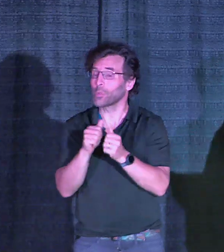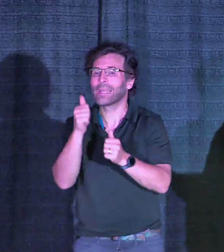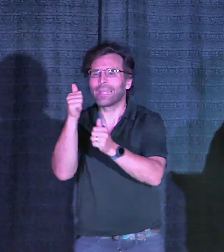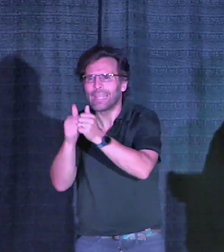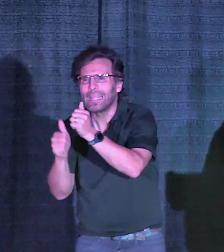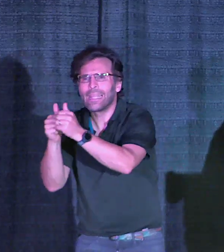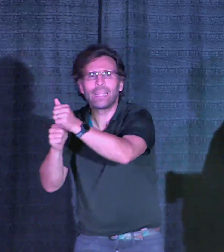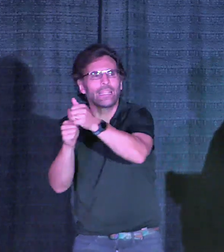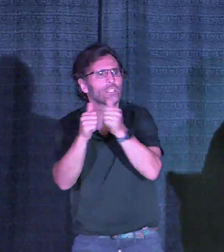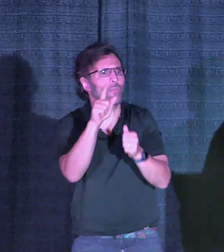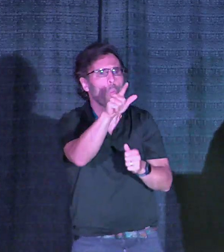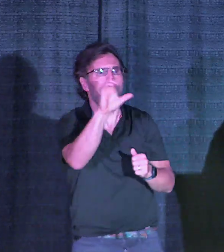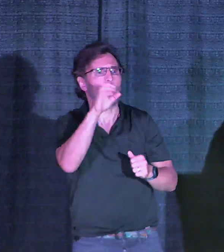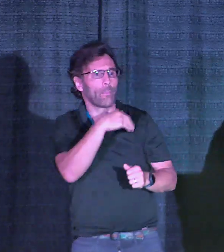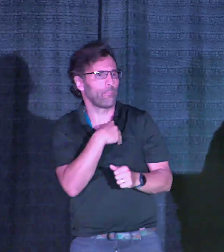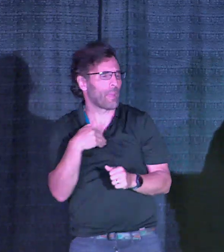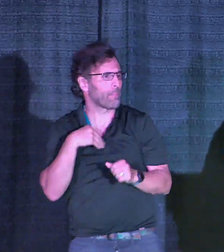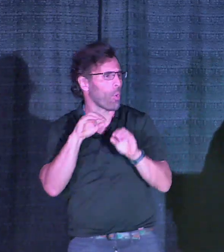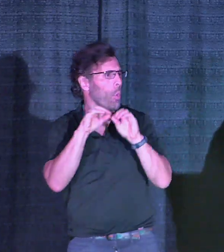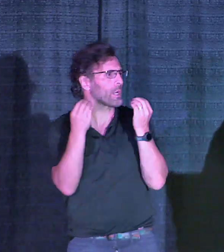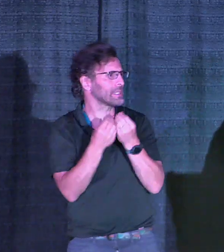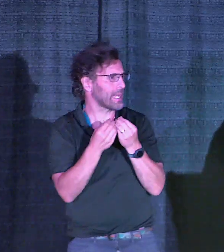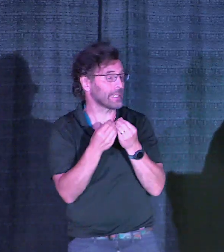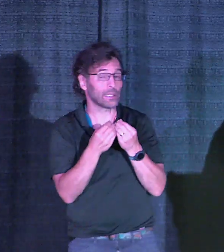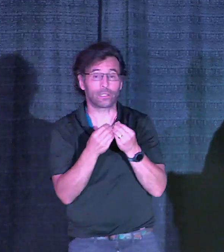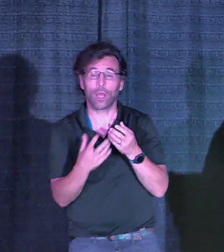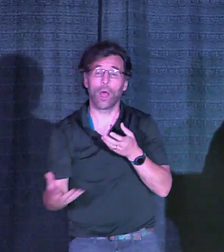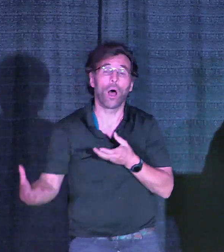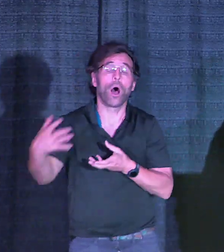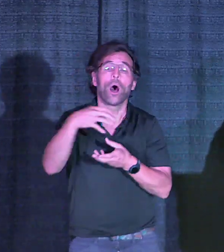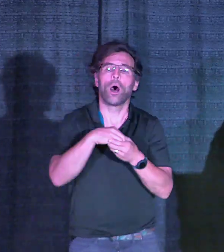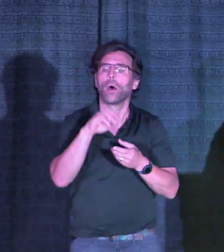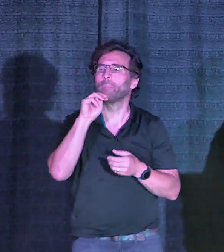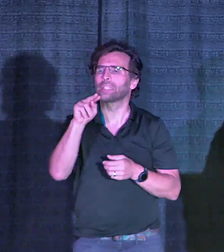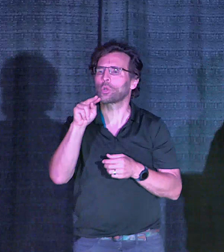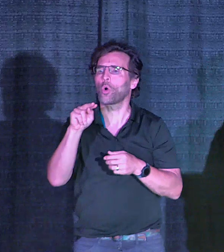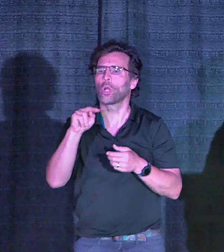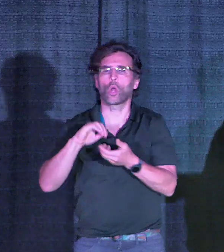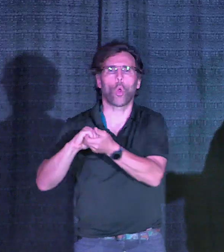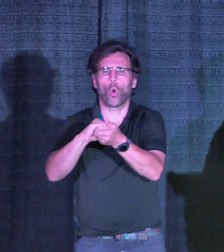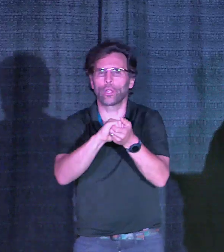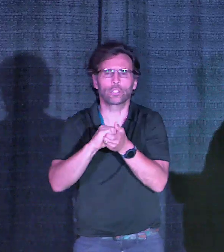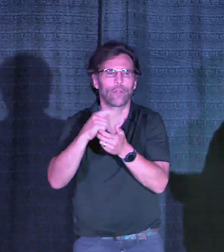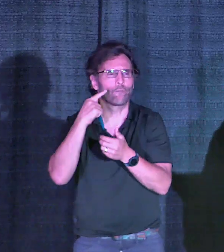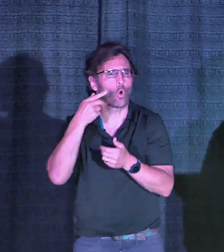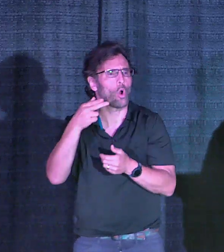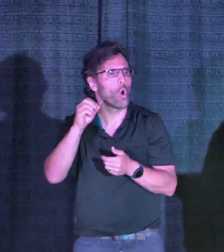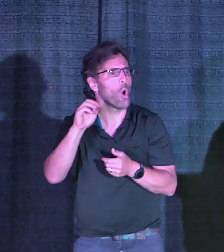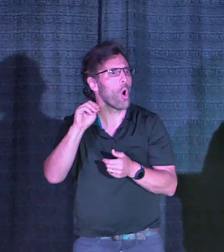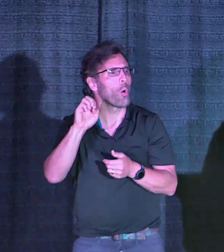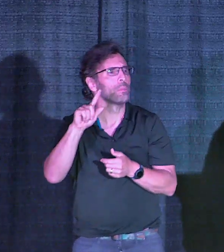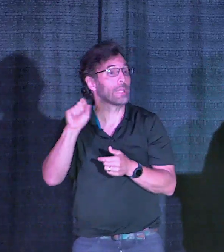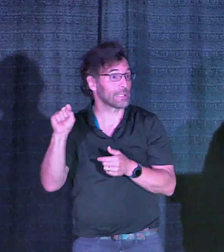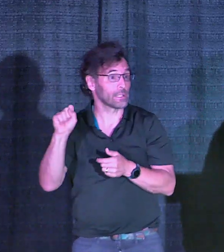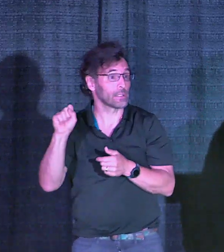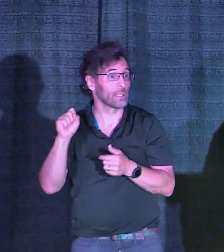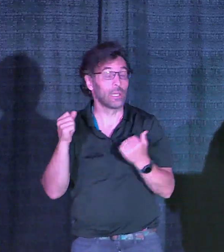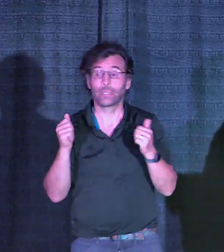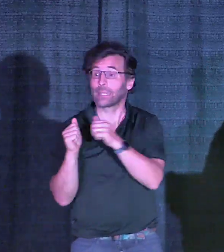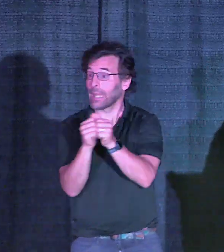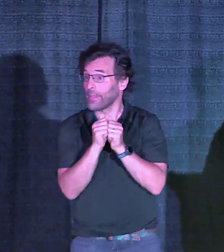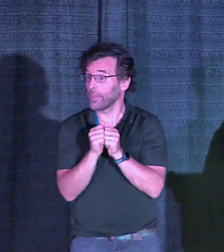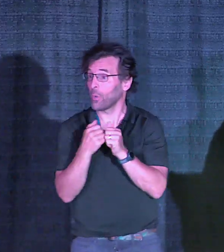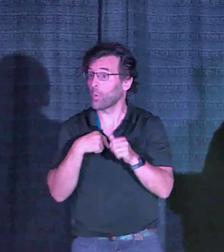the 100 member organizations that comprise Minnesota Coalition for the Homeless. And together, we will work to ensure